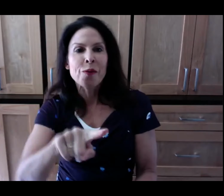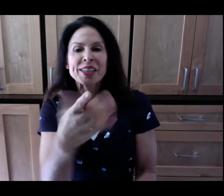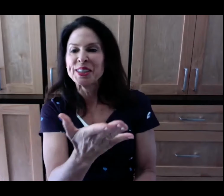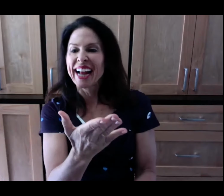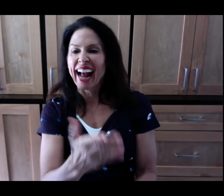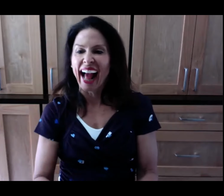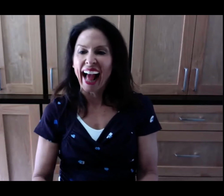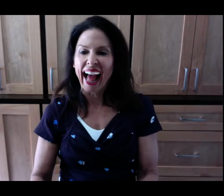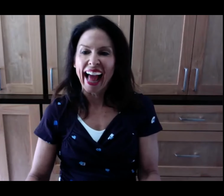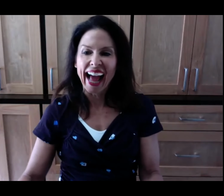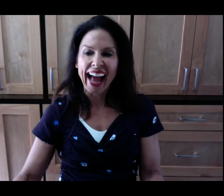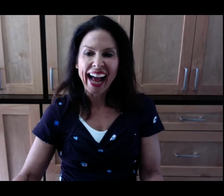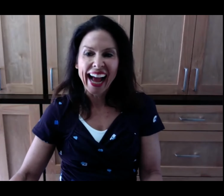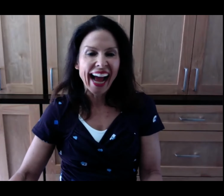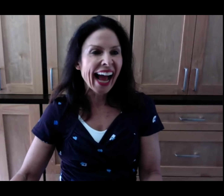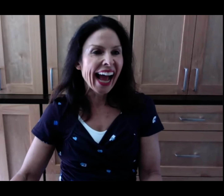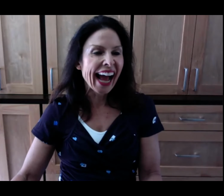Rufus, did you have a question?